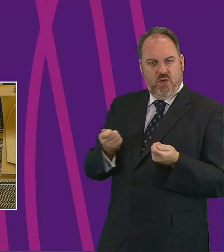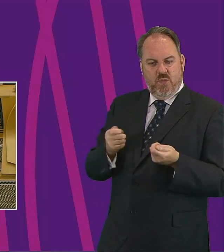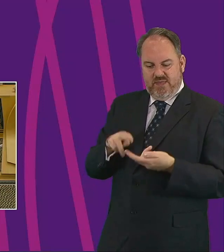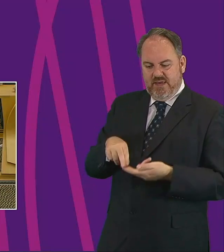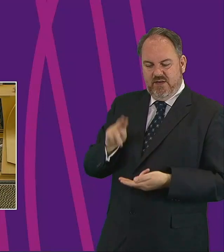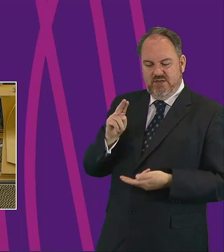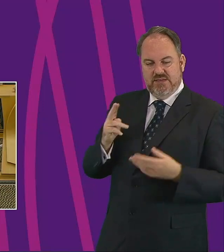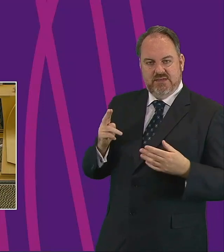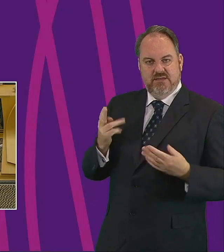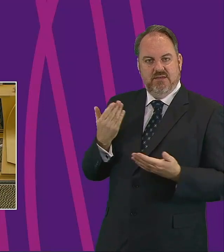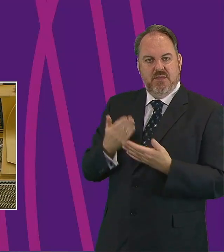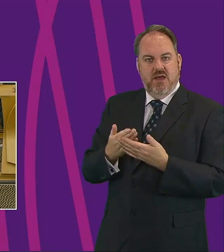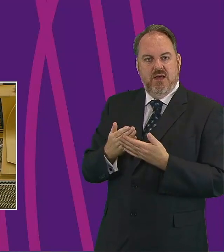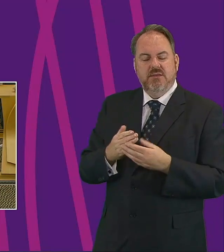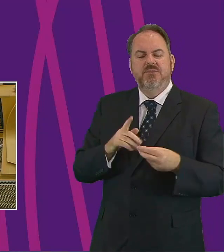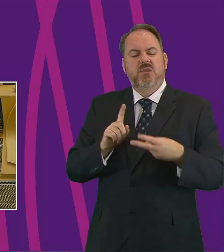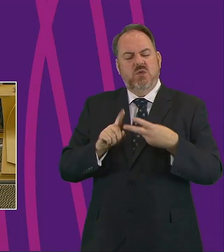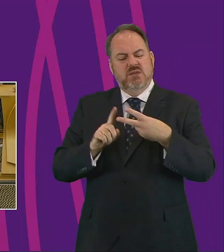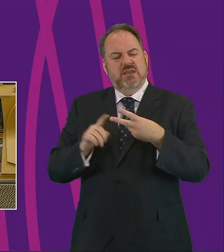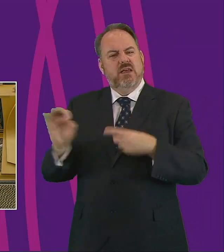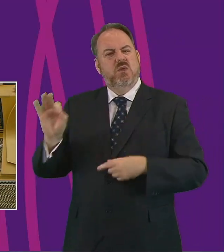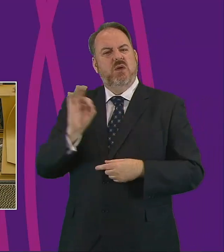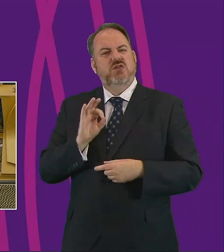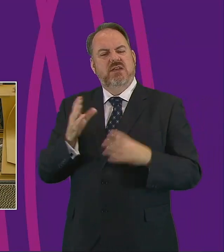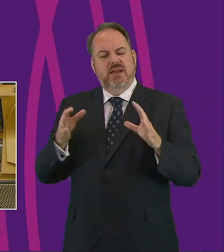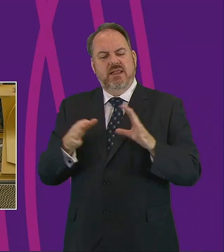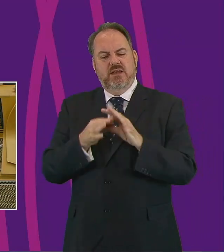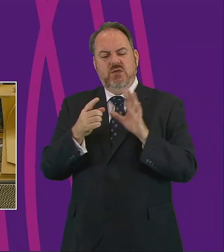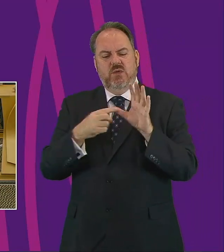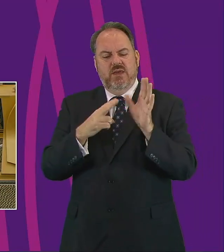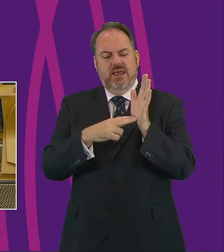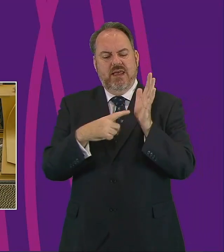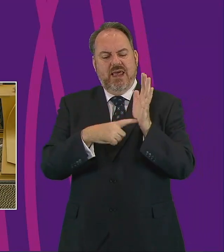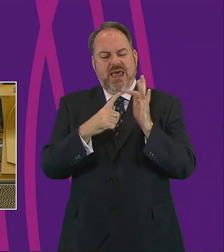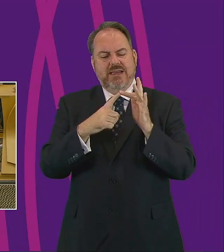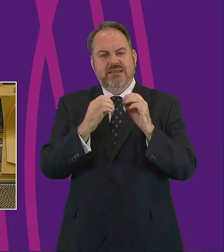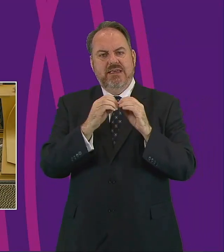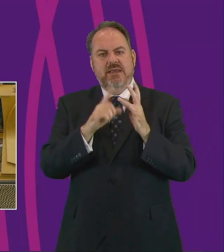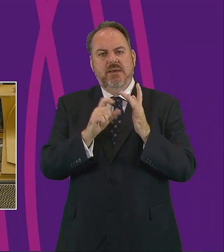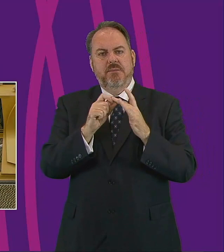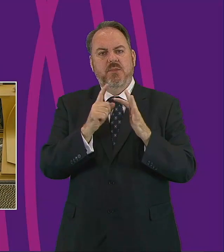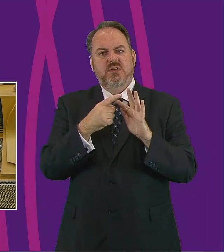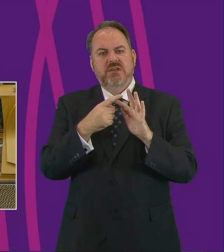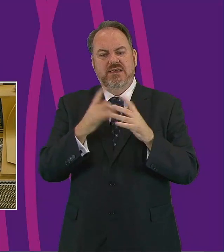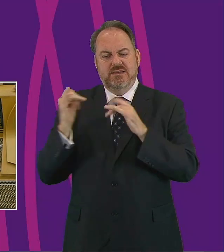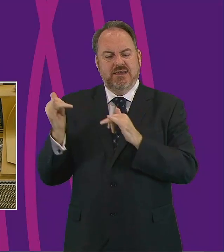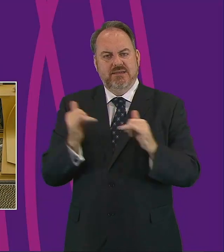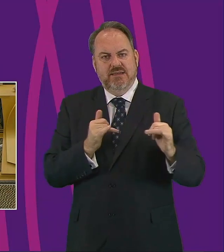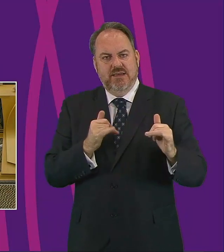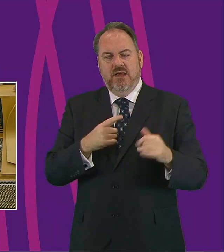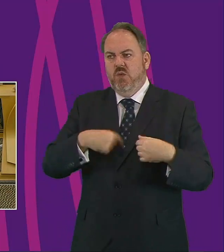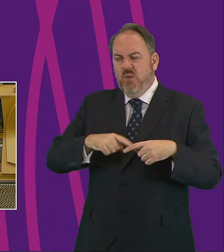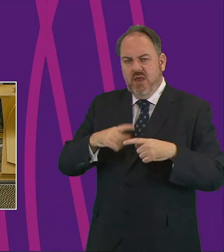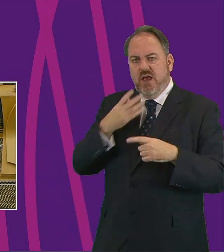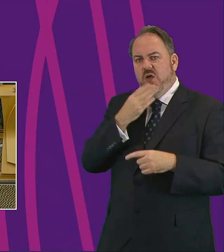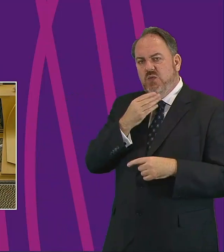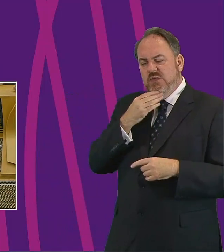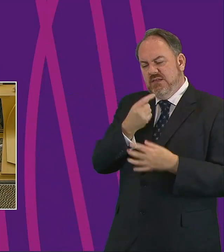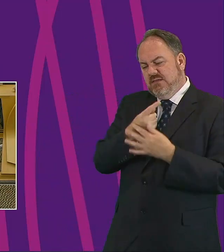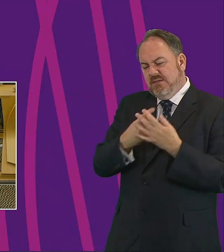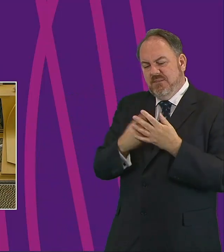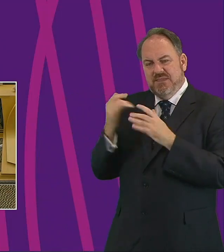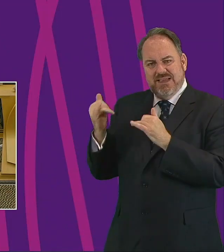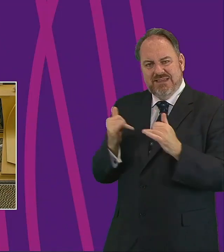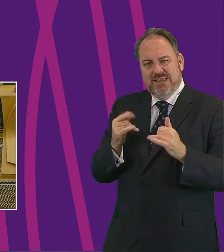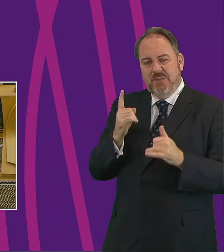On antibody testing, we do antibody testing in Scotland for surveillance purposes. The issue with